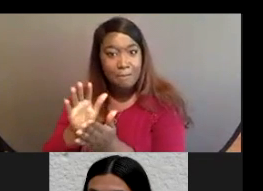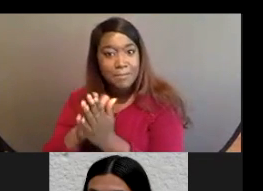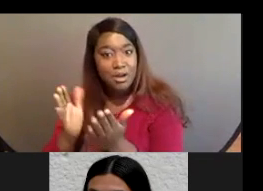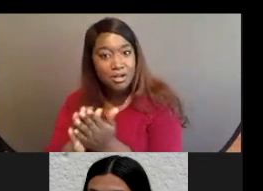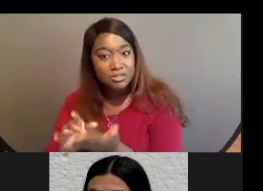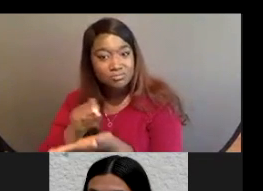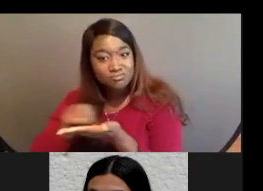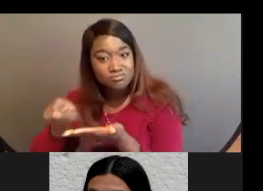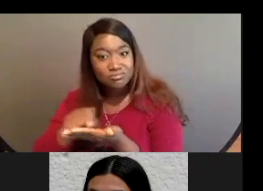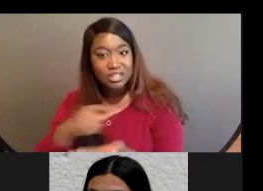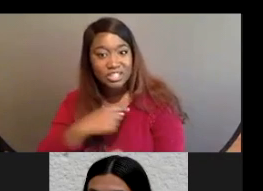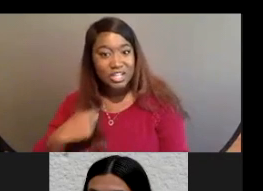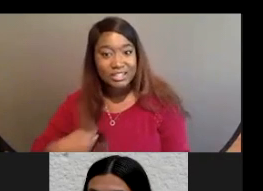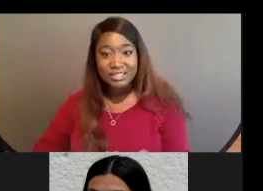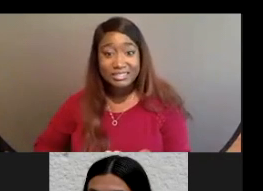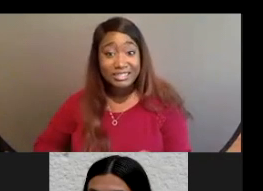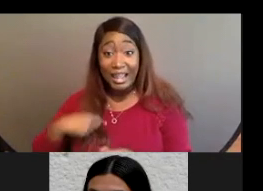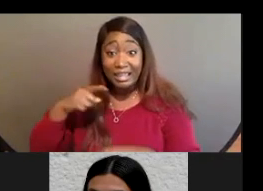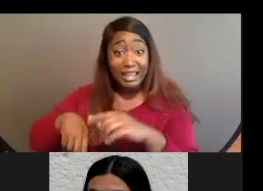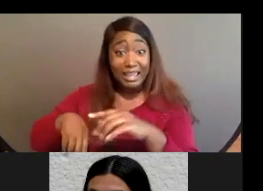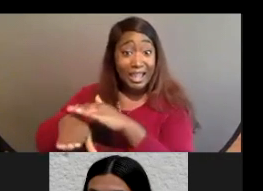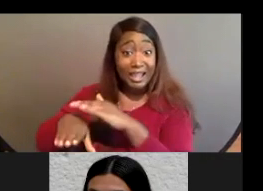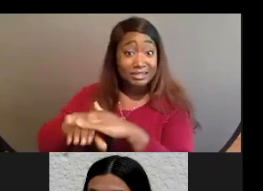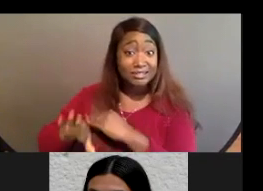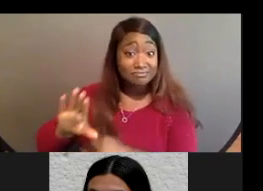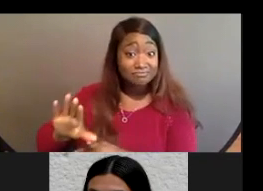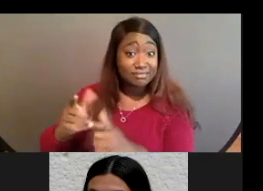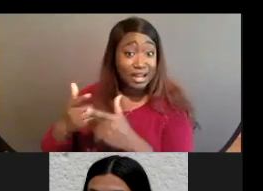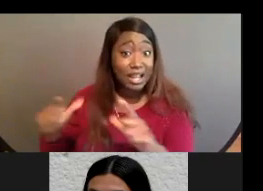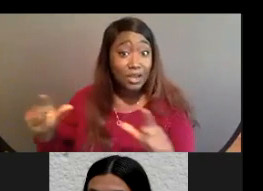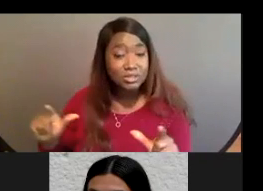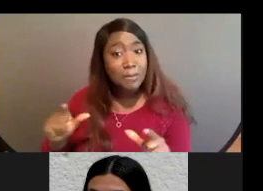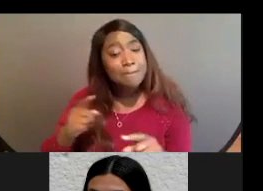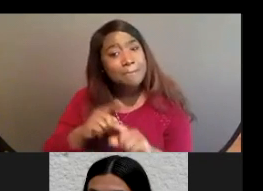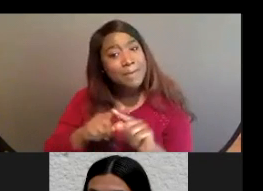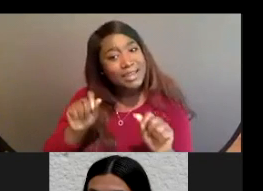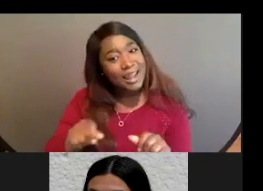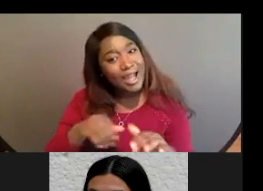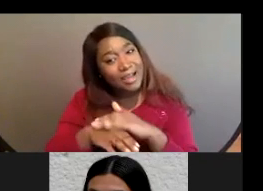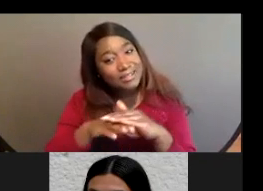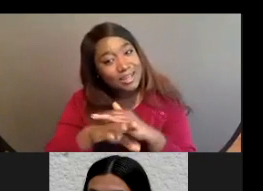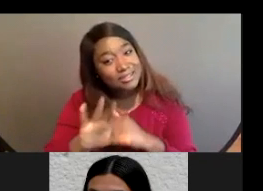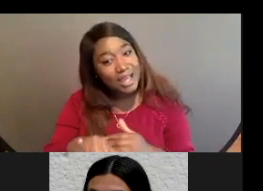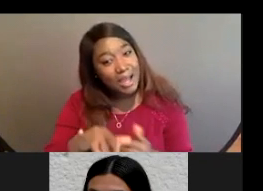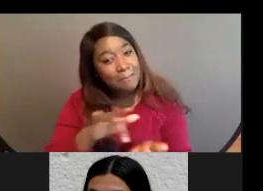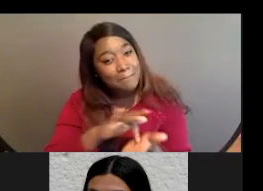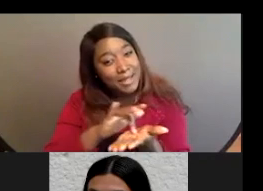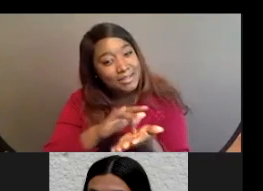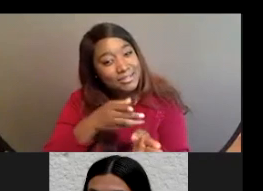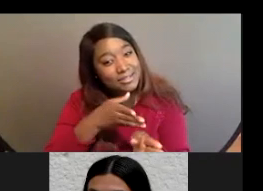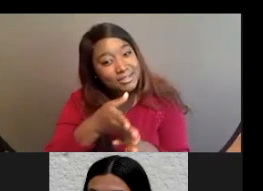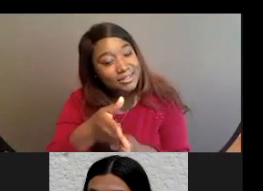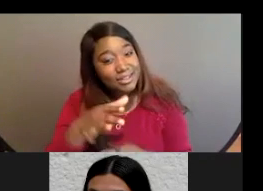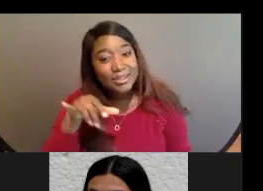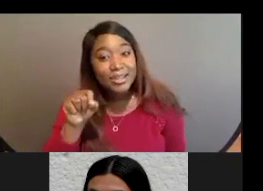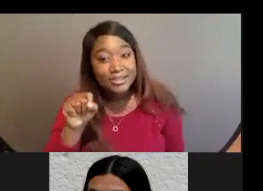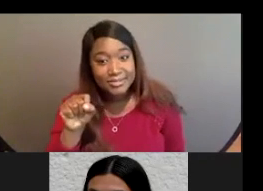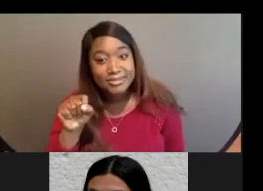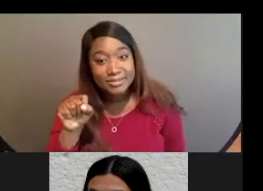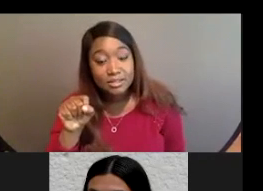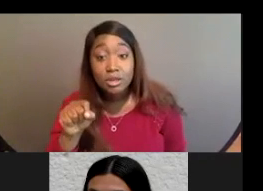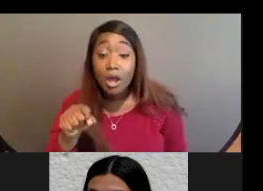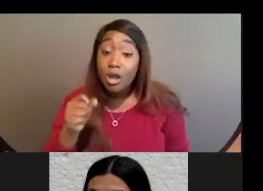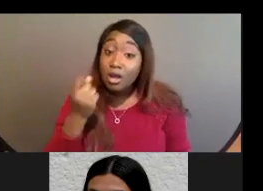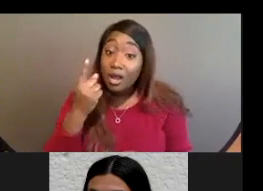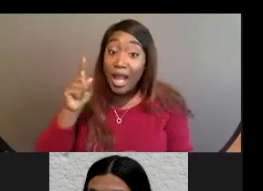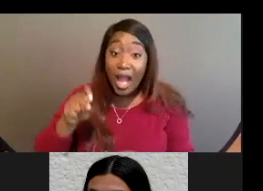But wow, can I access the medicine? Yes. Right. So, but I've got to do my homework. I've got to work really hard. I've